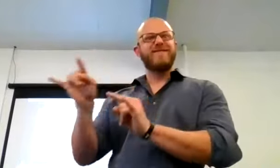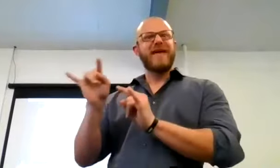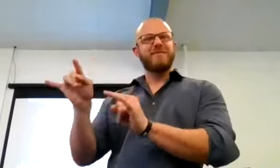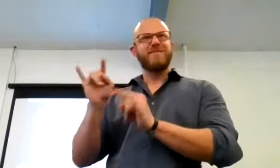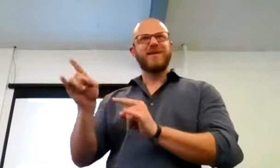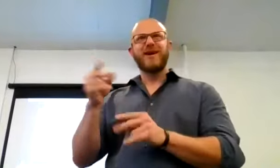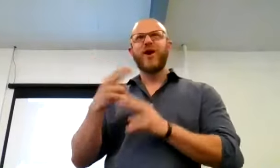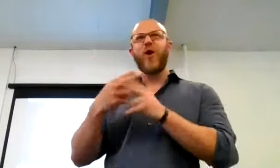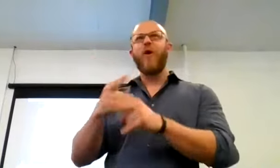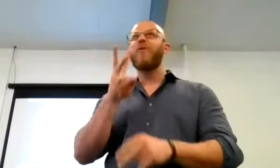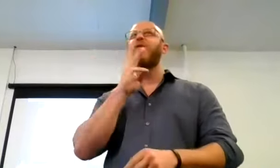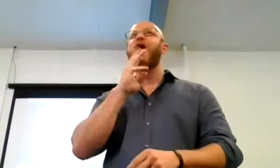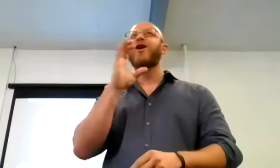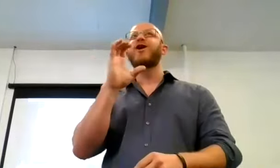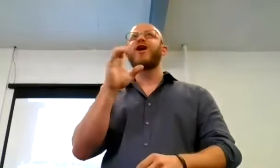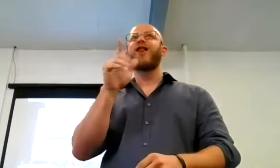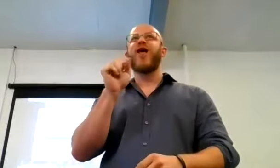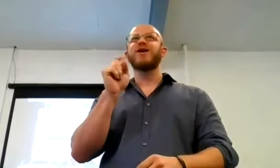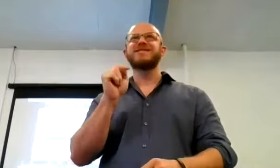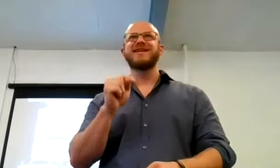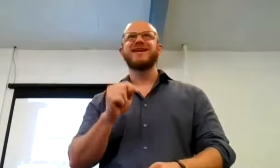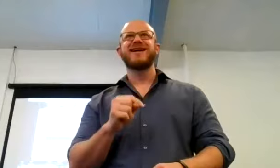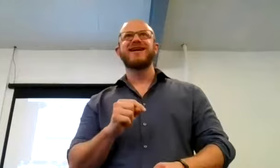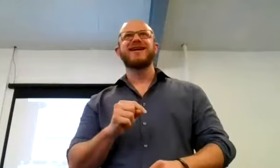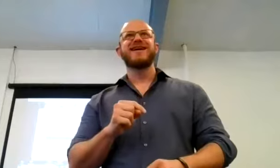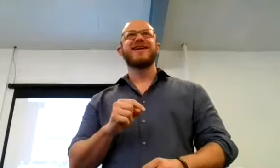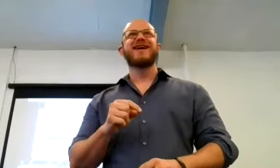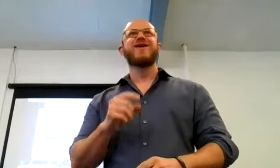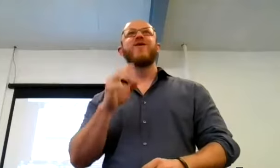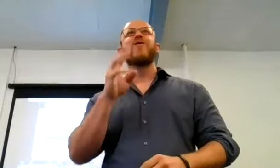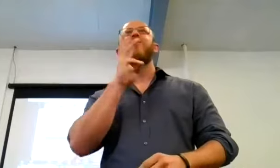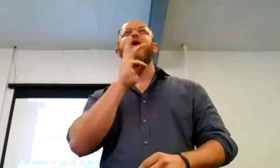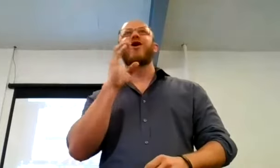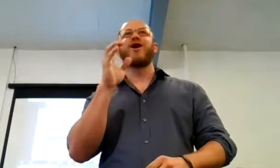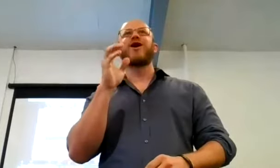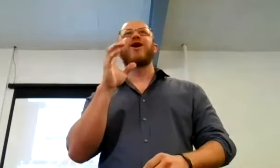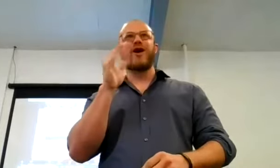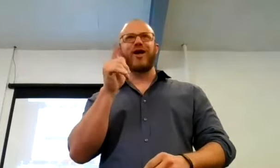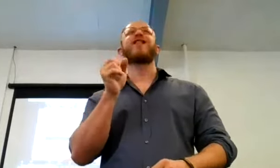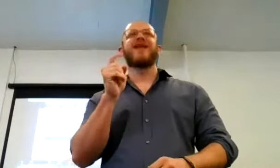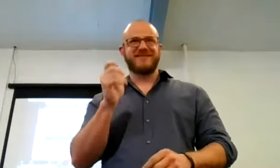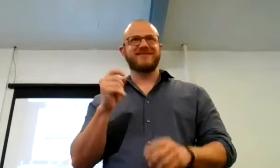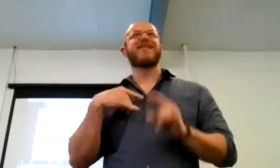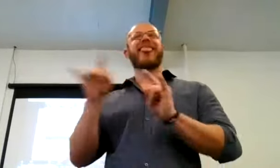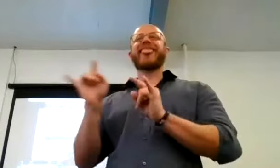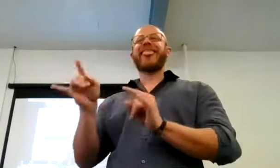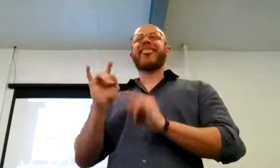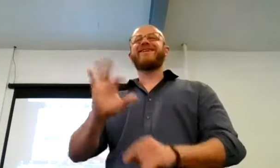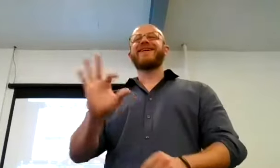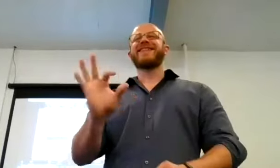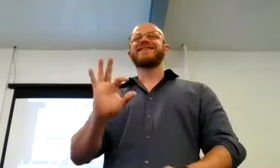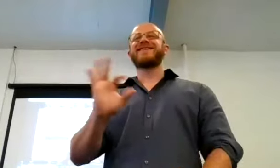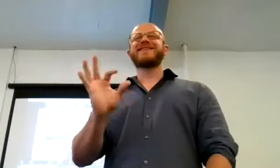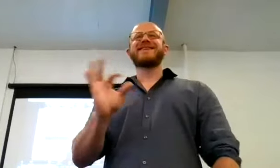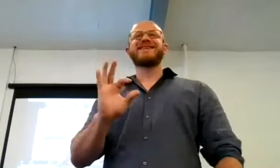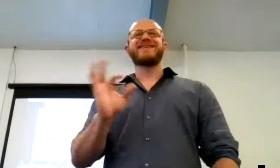So I mock them, because I'm like, what, that's like, what they're just teaching about with the water cost, so I literally mock them with